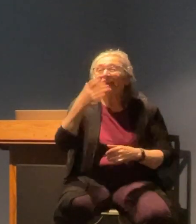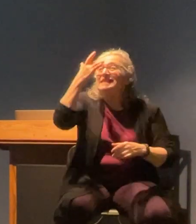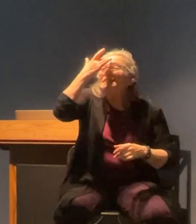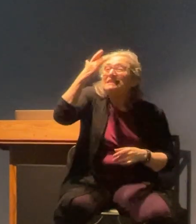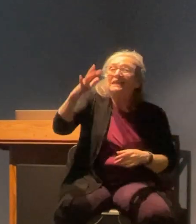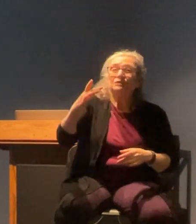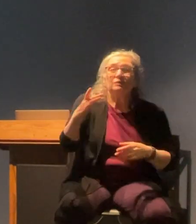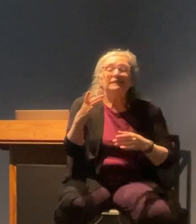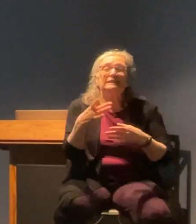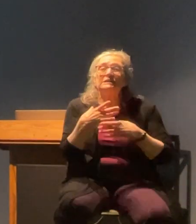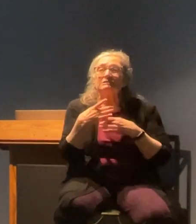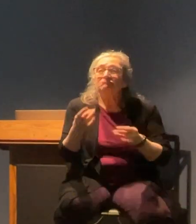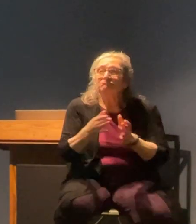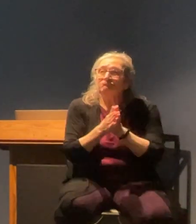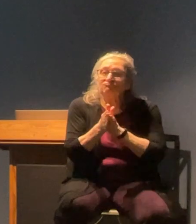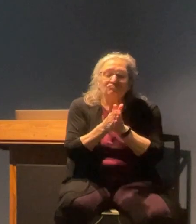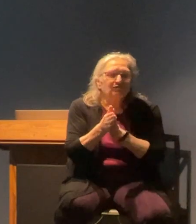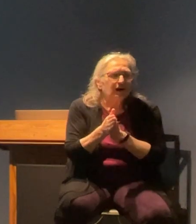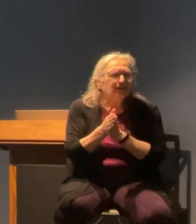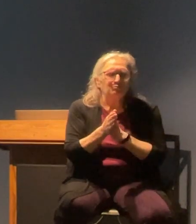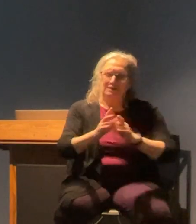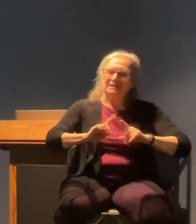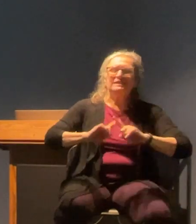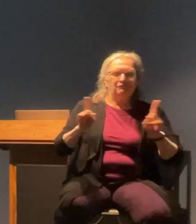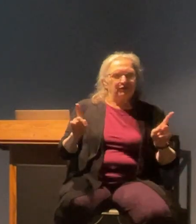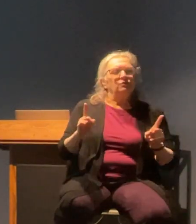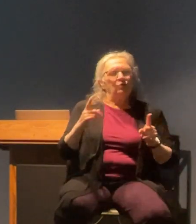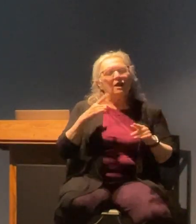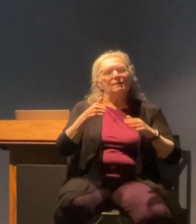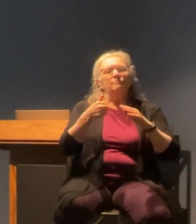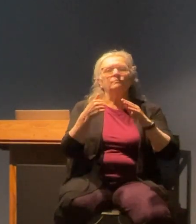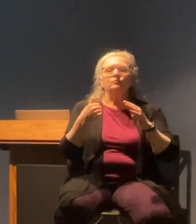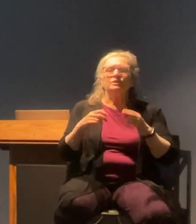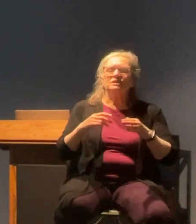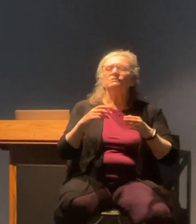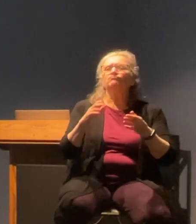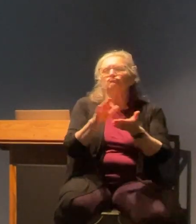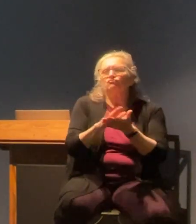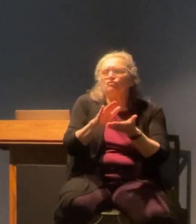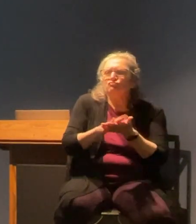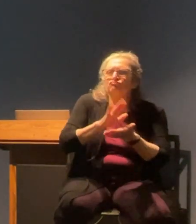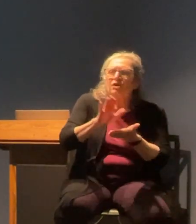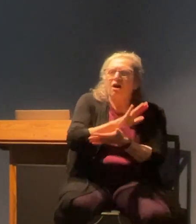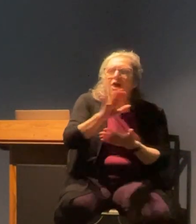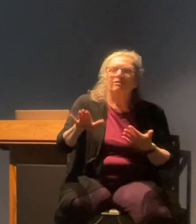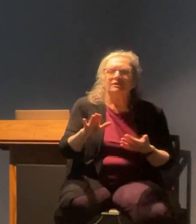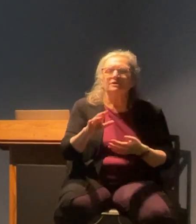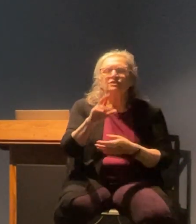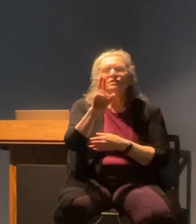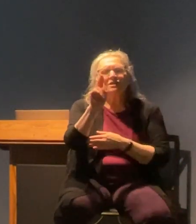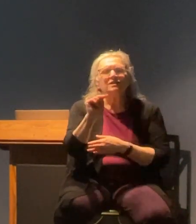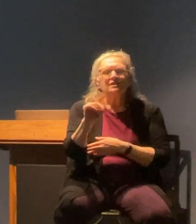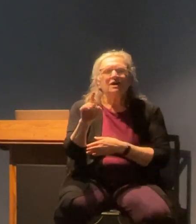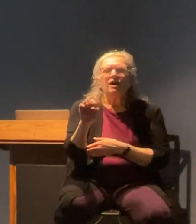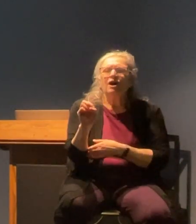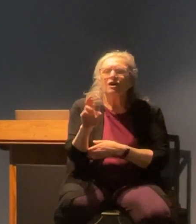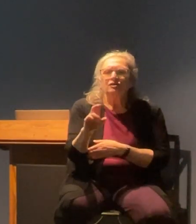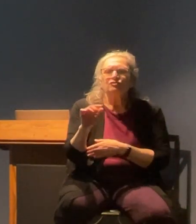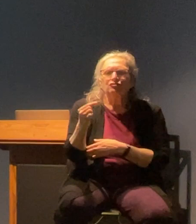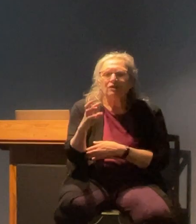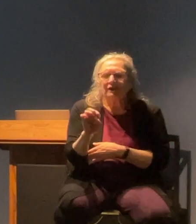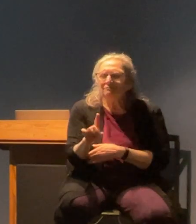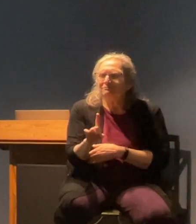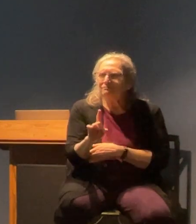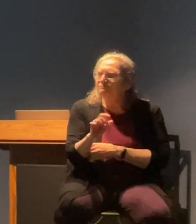it became something different for me. And this is when I was an undergrad, where, and we'll talk about this as we go, for many of you who may not